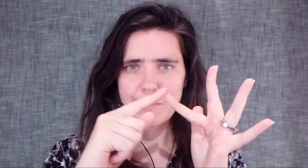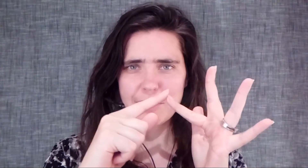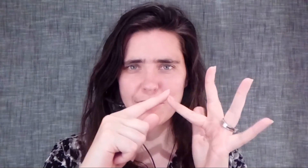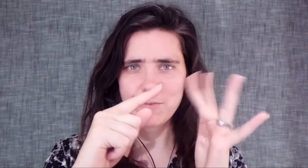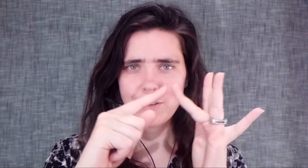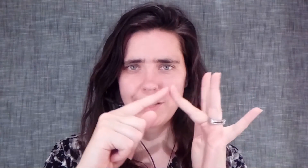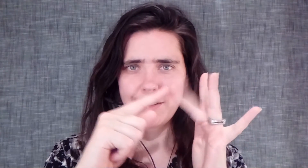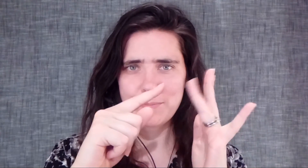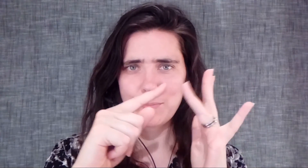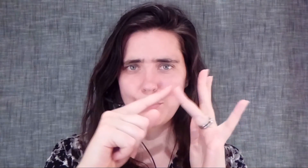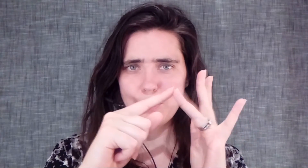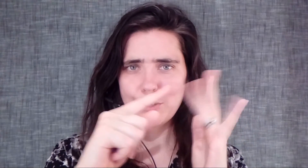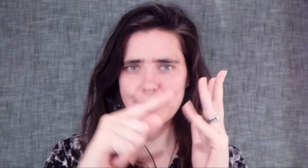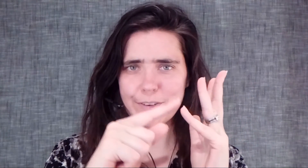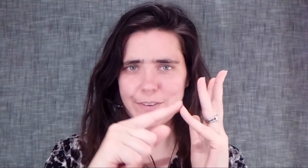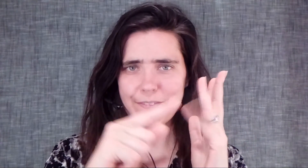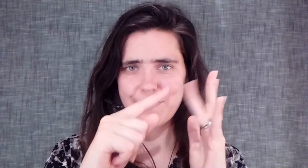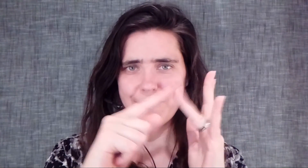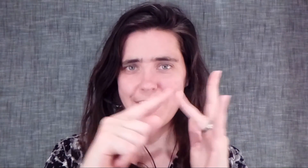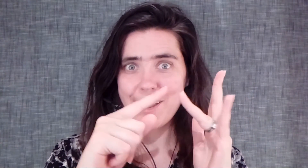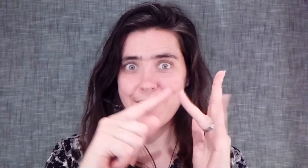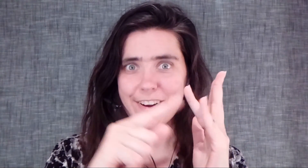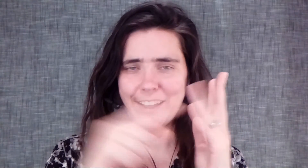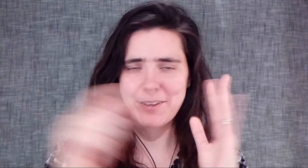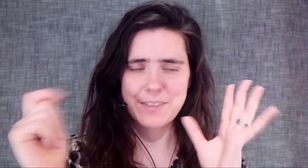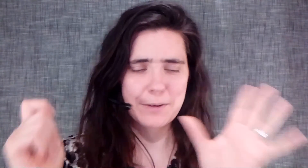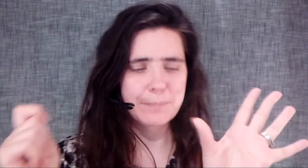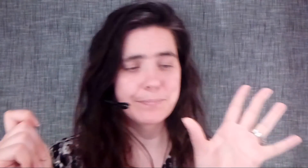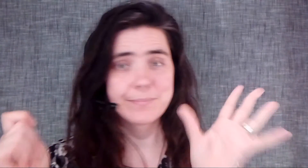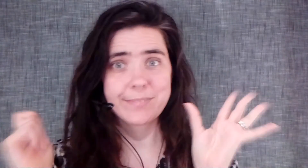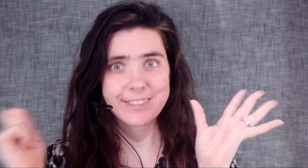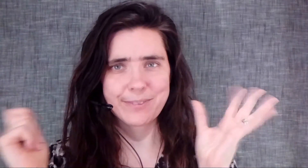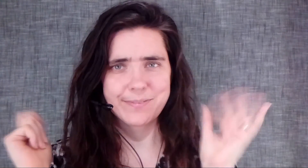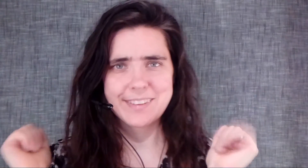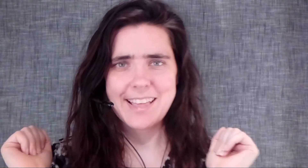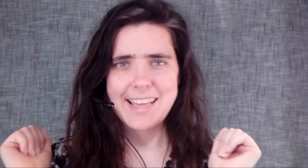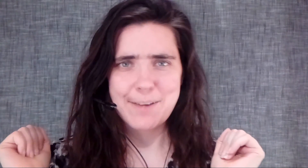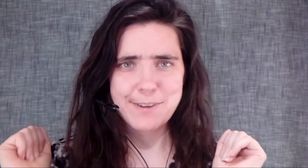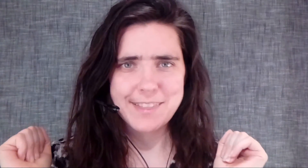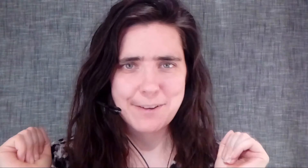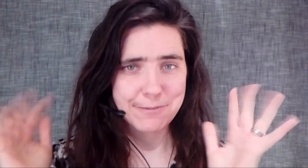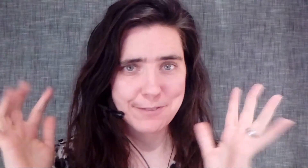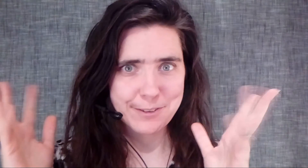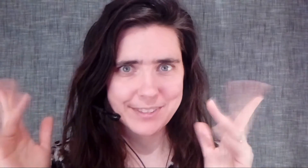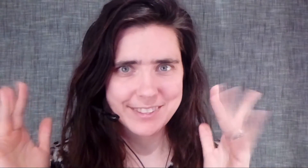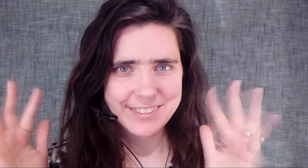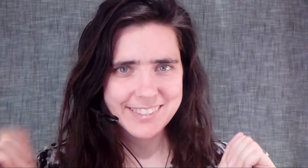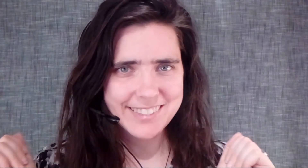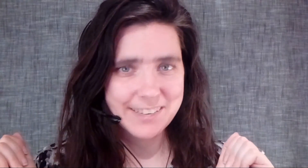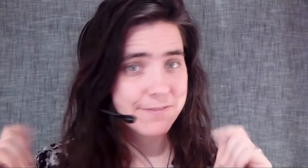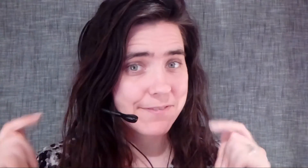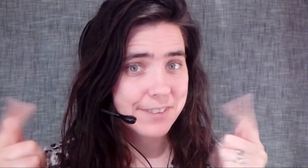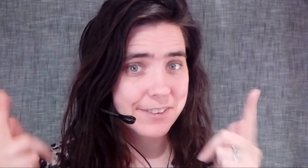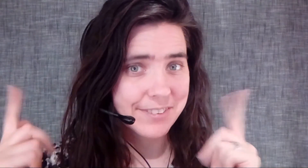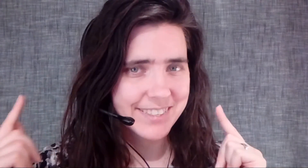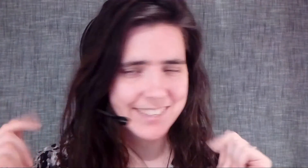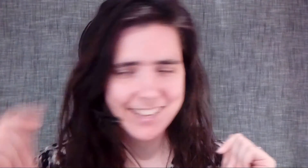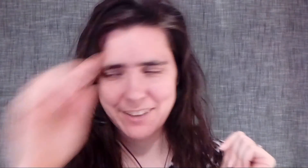sure you really put your finger out there. So without further ado, let's get further into the